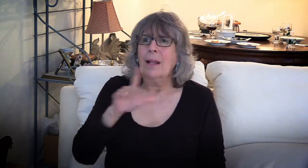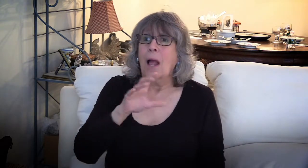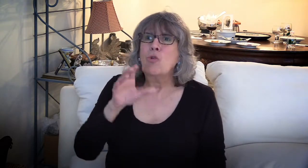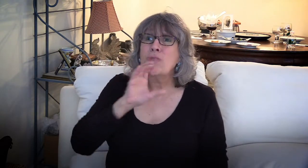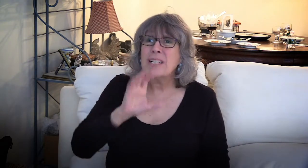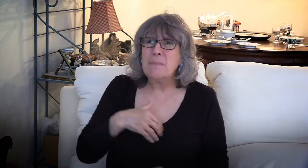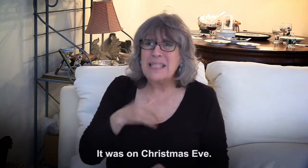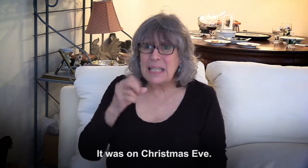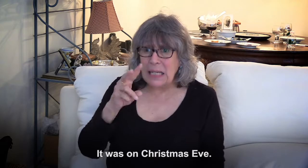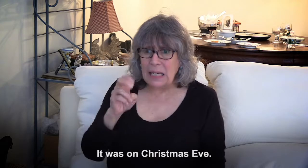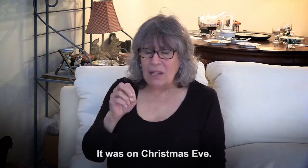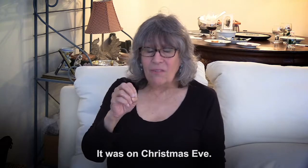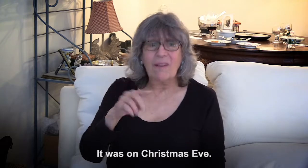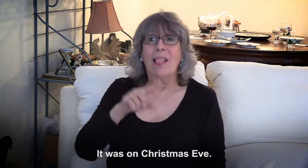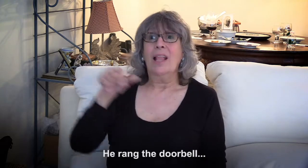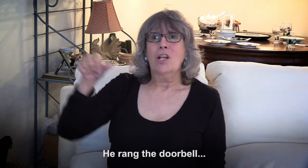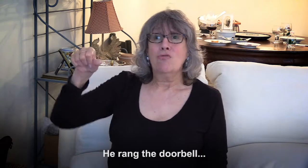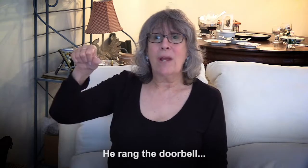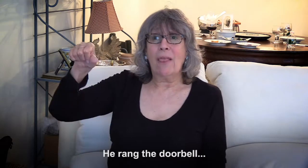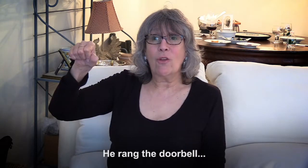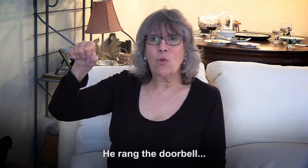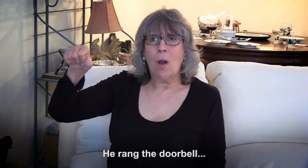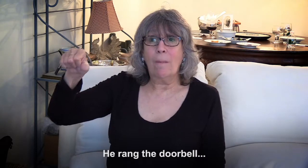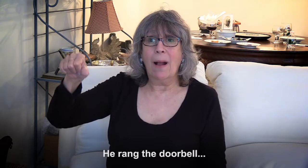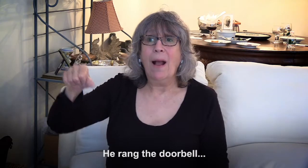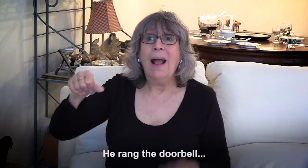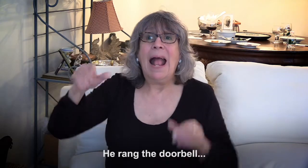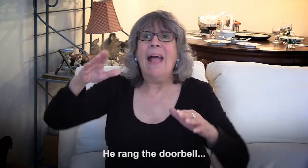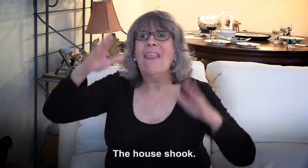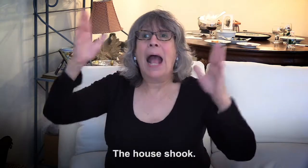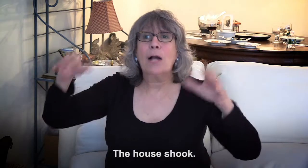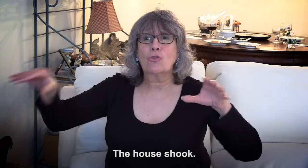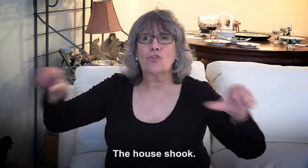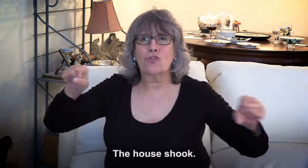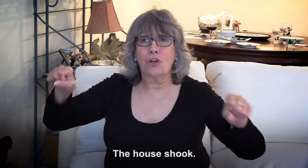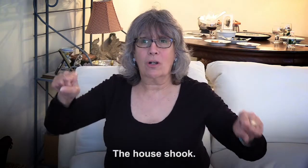What's missing here in of the door, and then I'm shook.